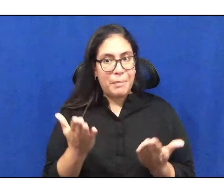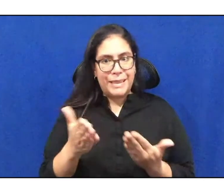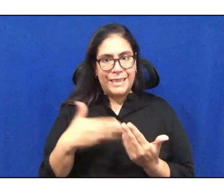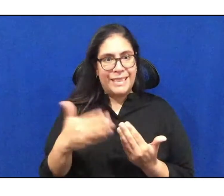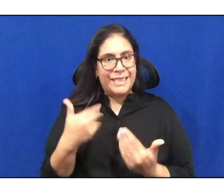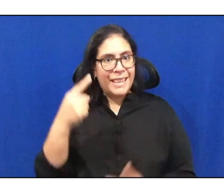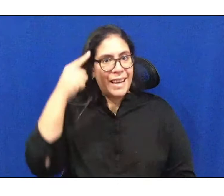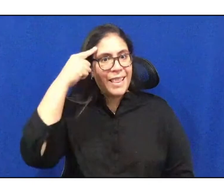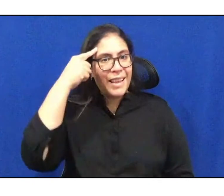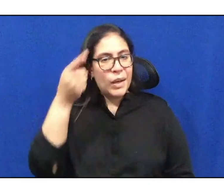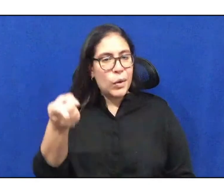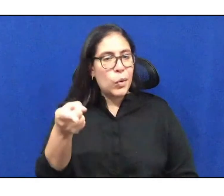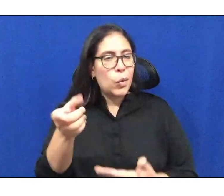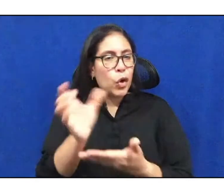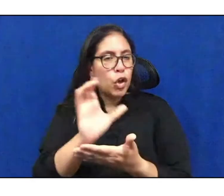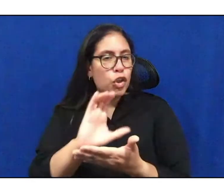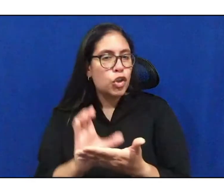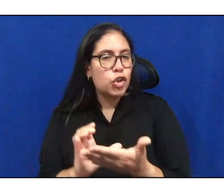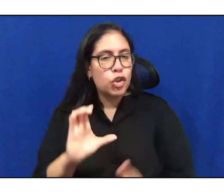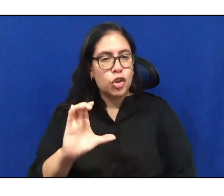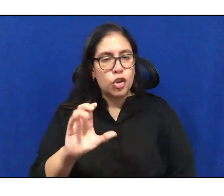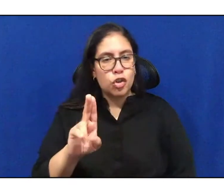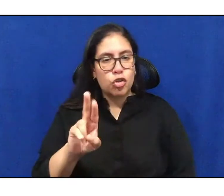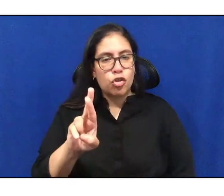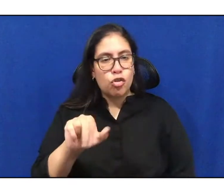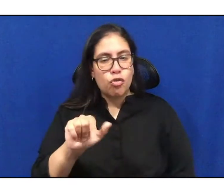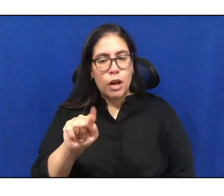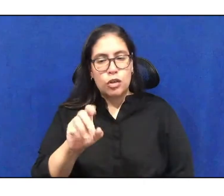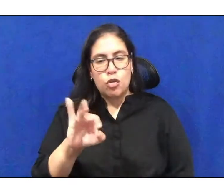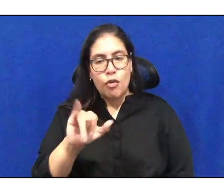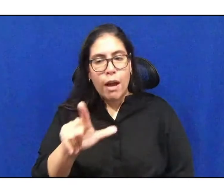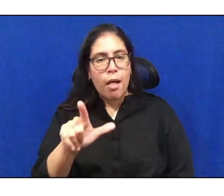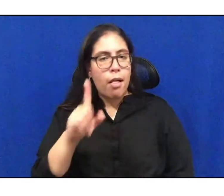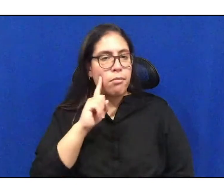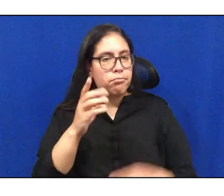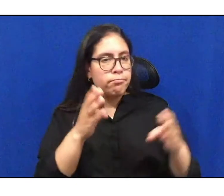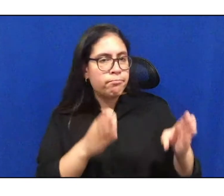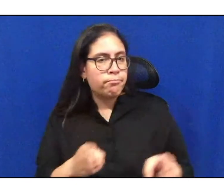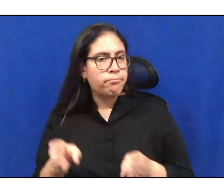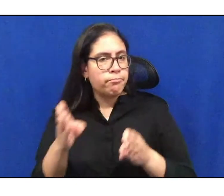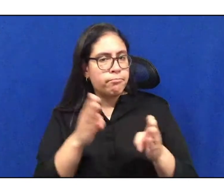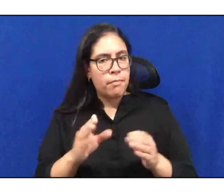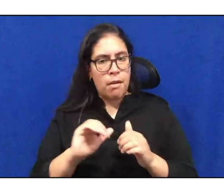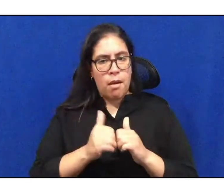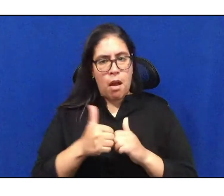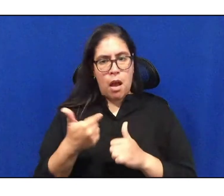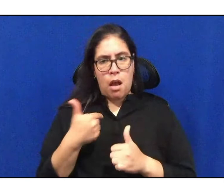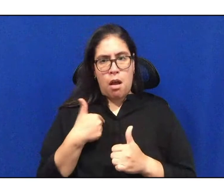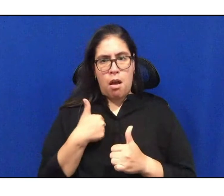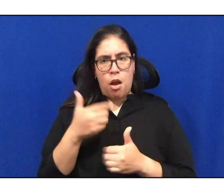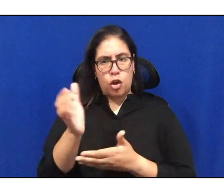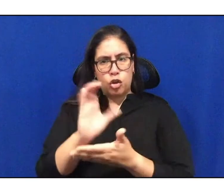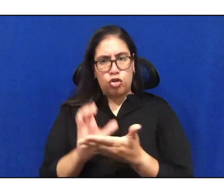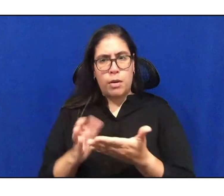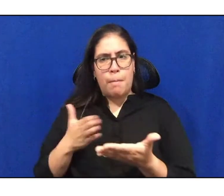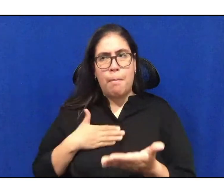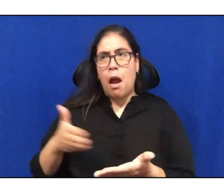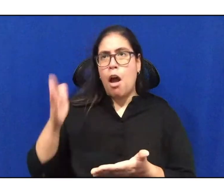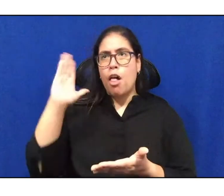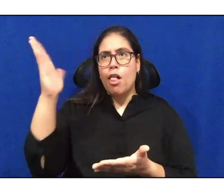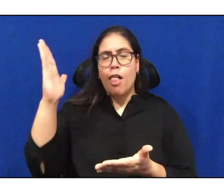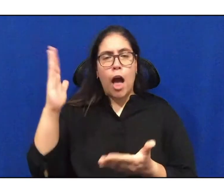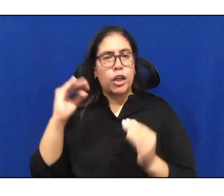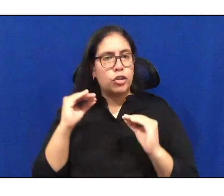curatorial. You're curating the museum, right? And so that often to think about, how am I curating my lectures? What images am I putting up?